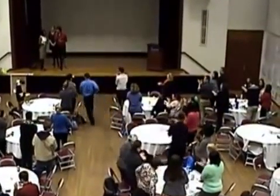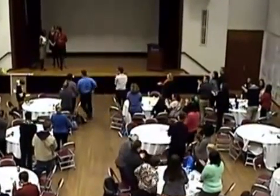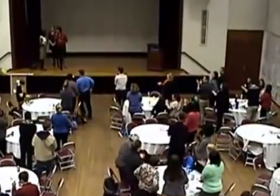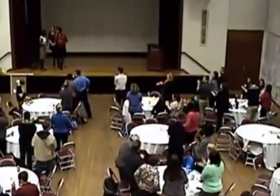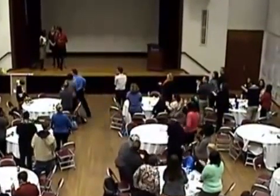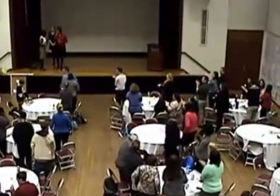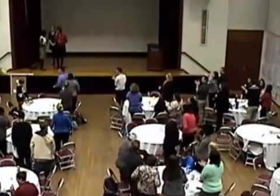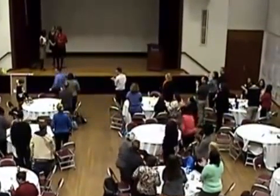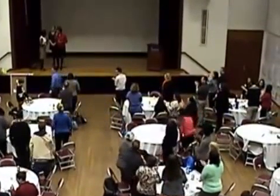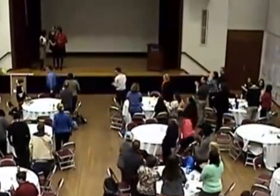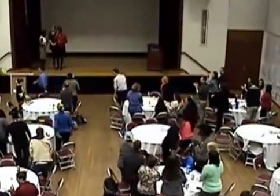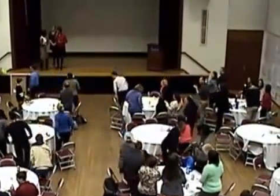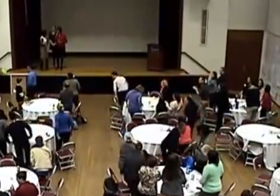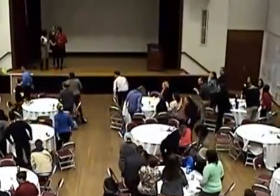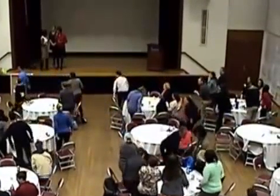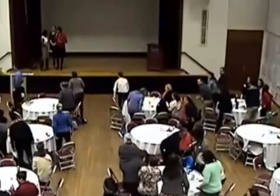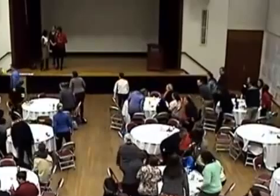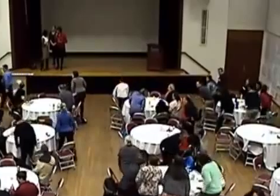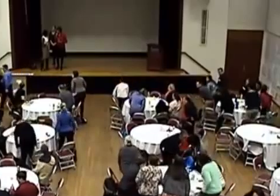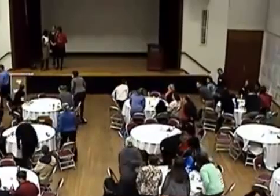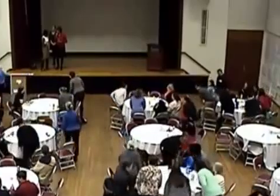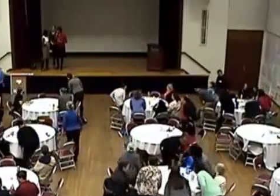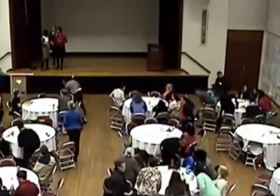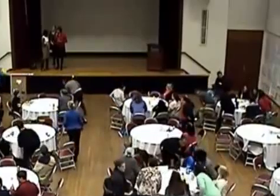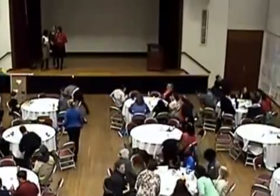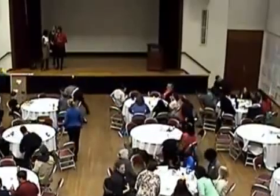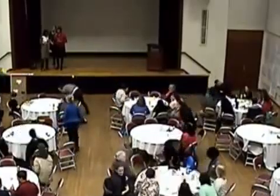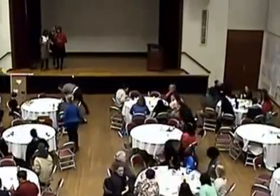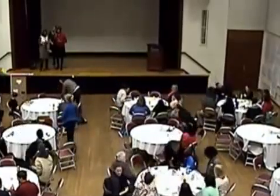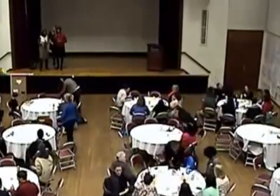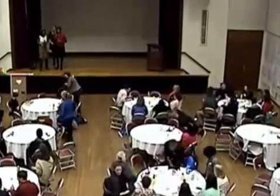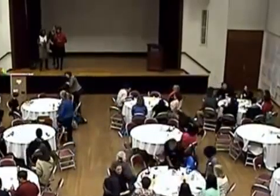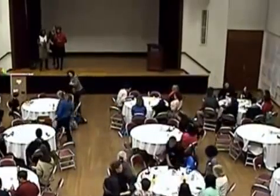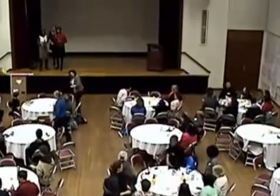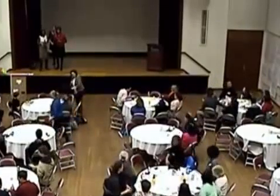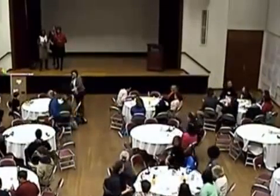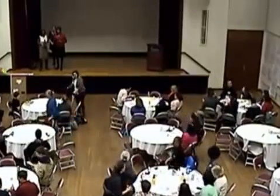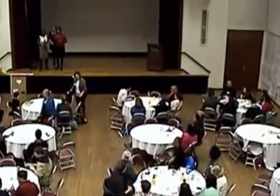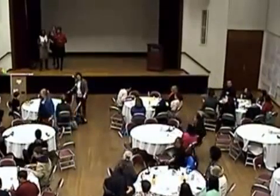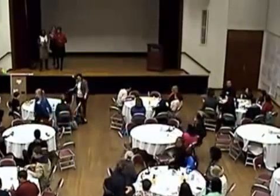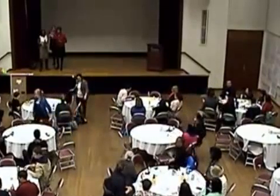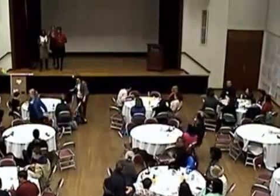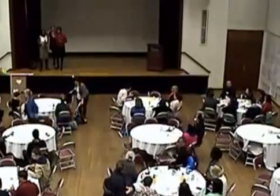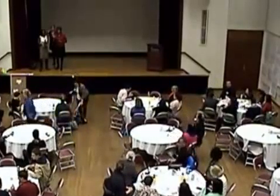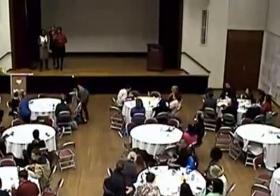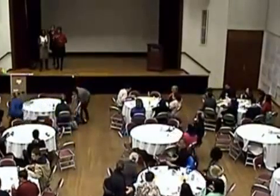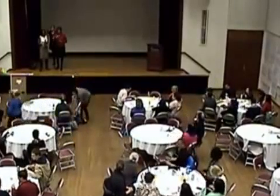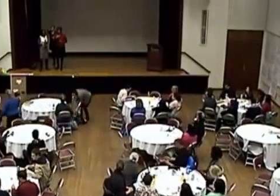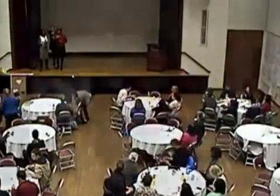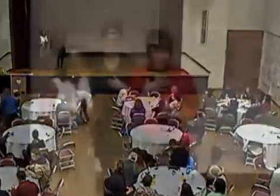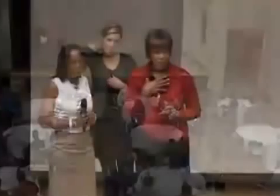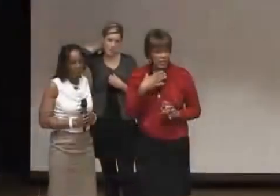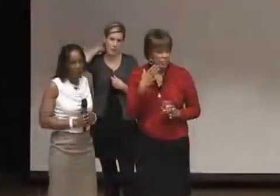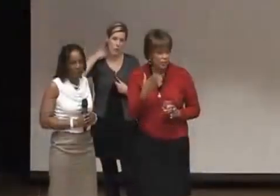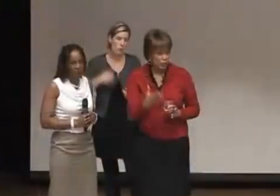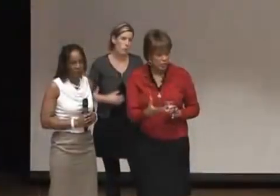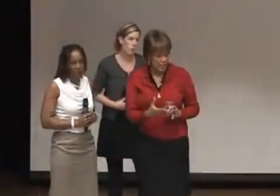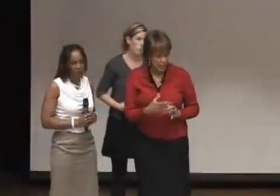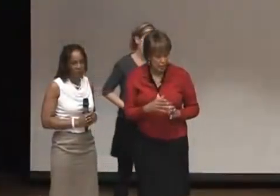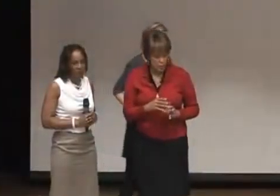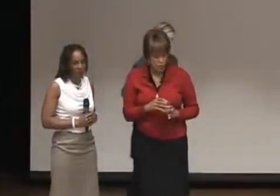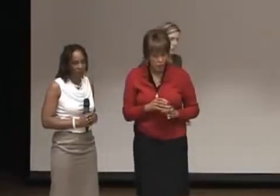No, I don't think there's time. Maybe one or two questions. You want to? Yeah, just one or two quick ways. Okay, we're just, if anybody has a question, if not, no problem. You're not hurting my feelings. But if